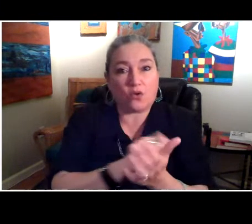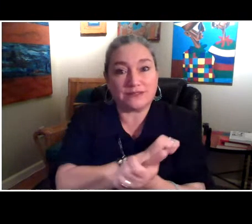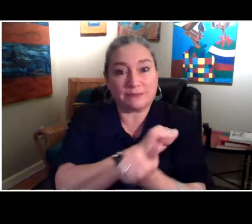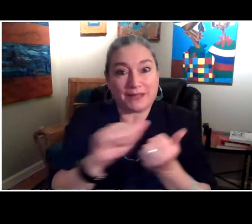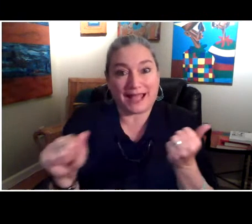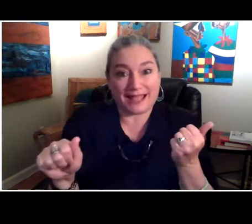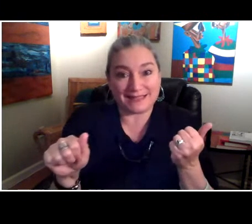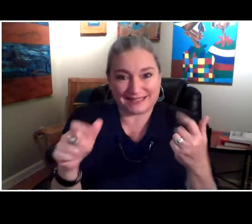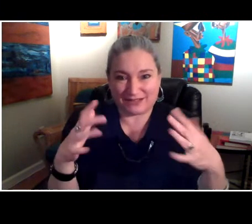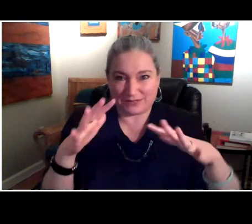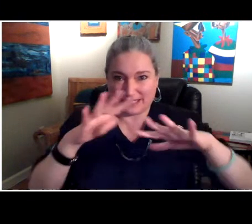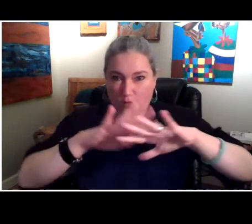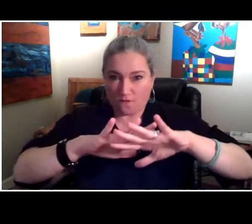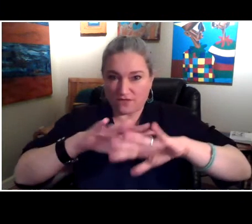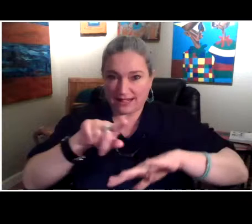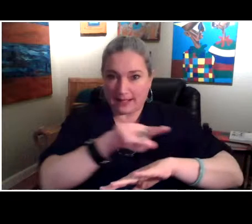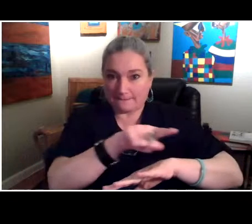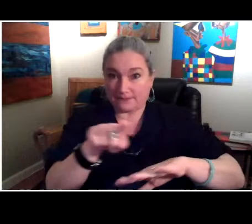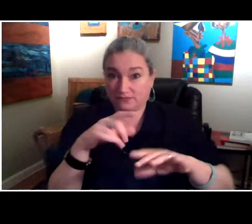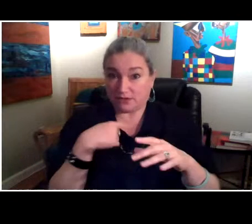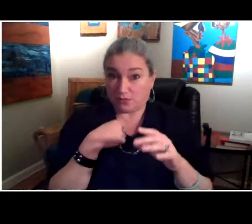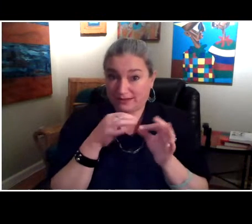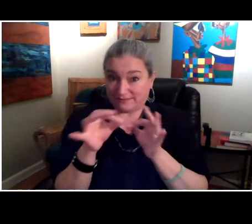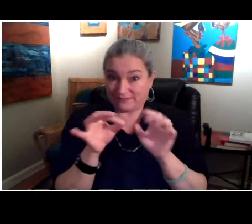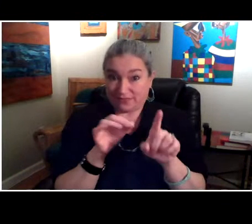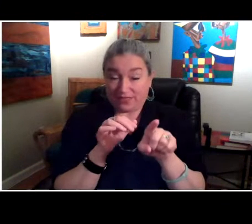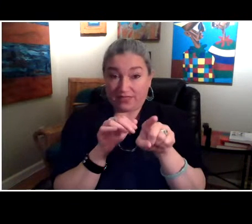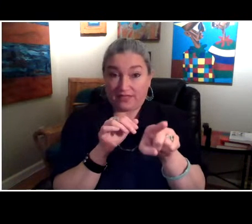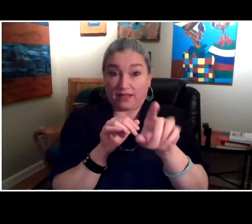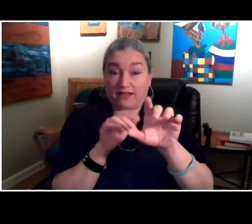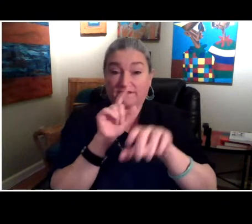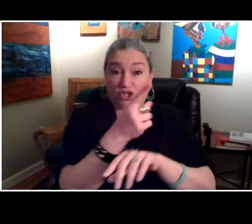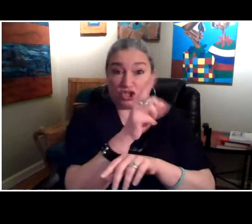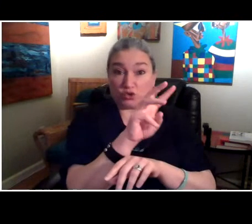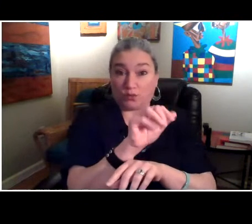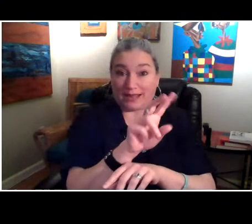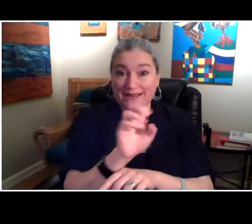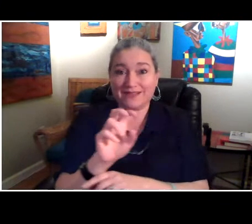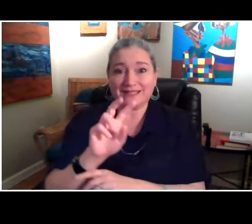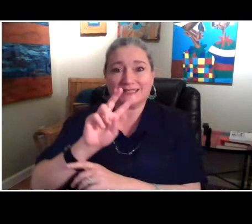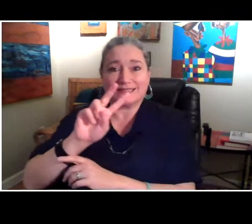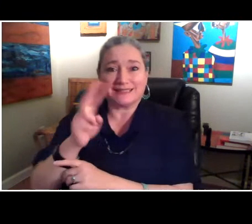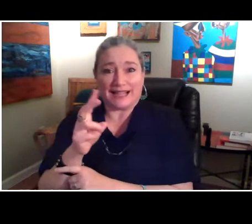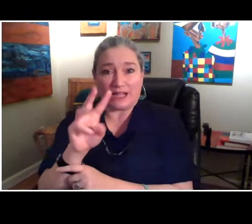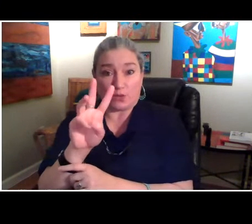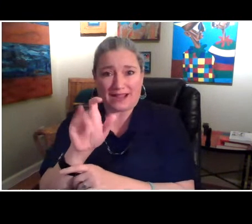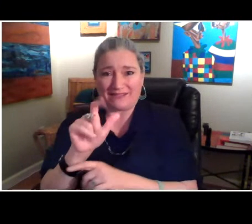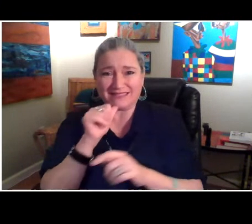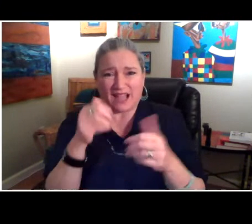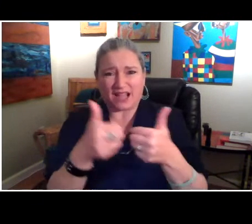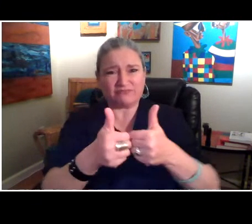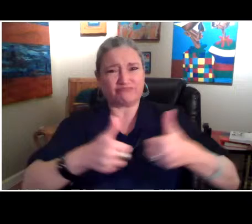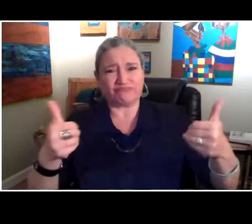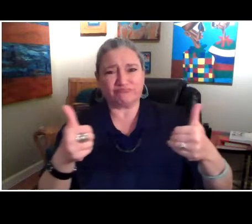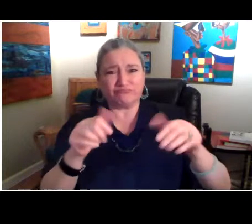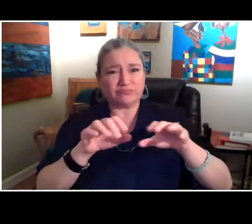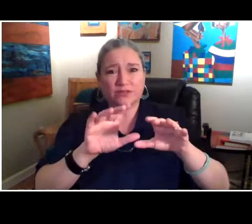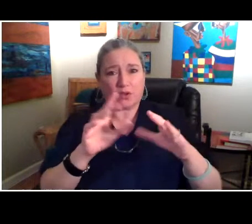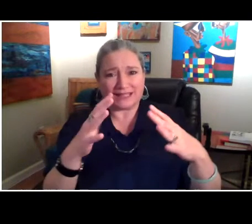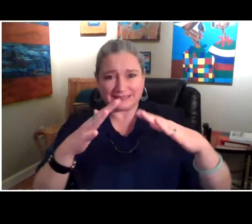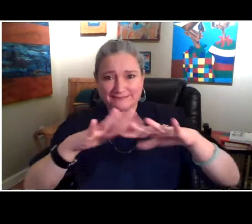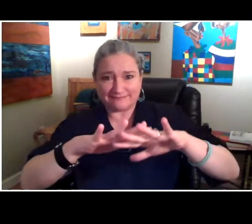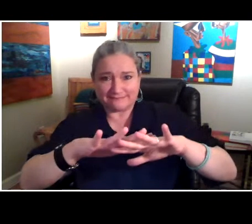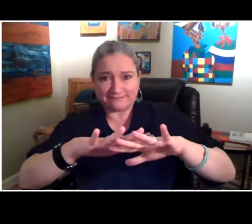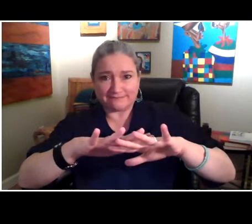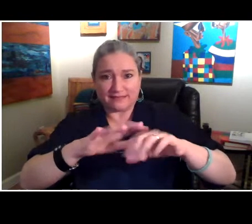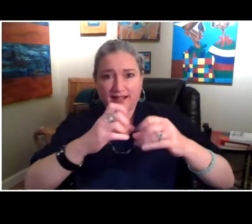the public law was passed around special education, and that somewhat overlapped the first wave